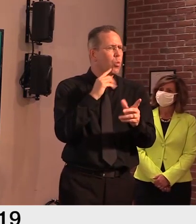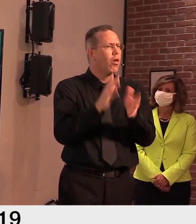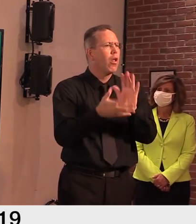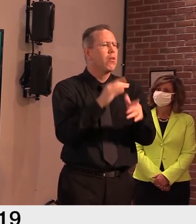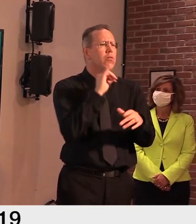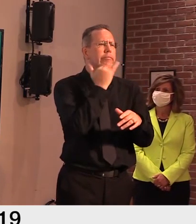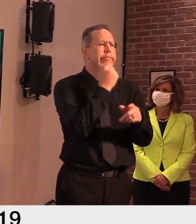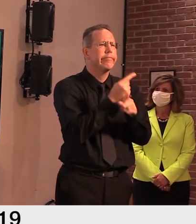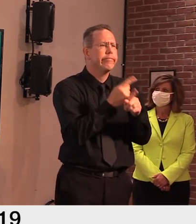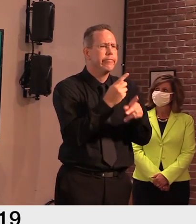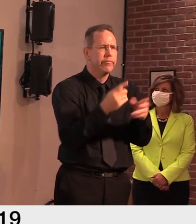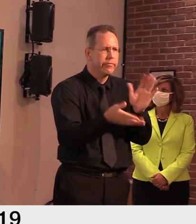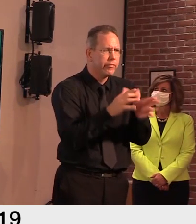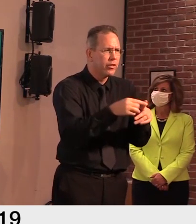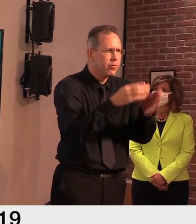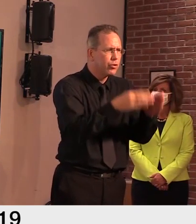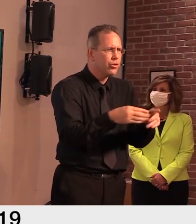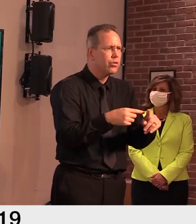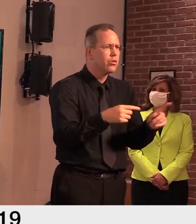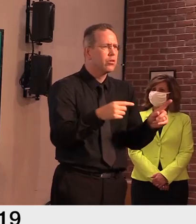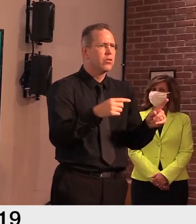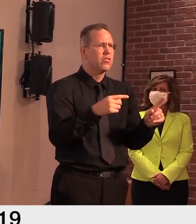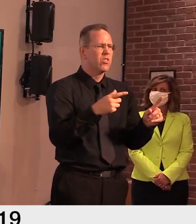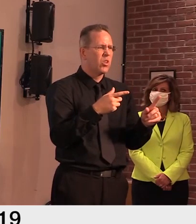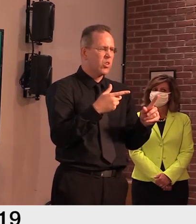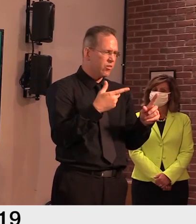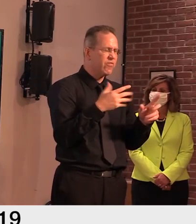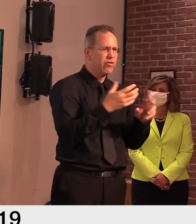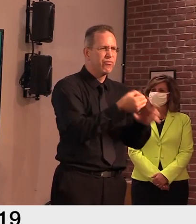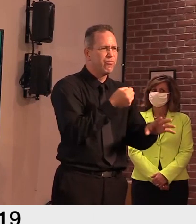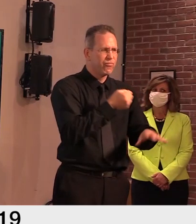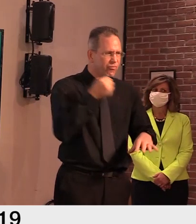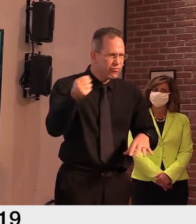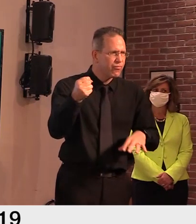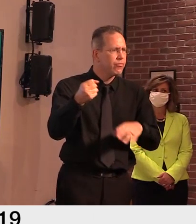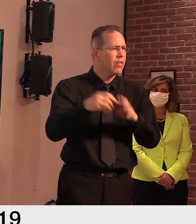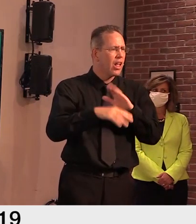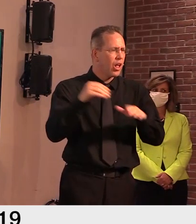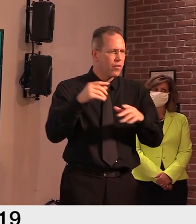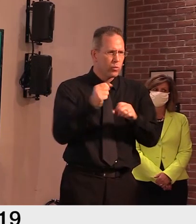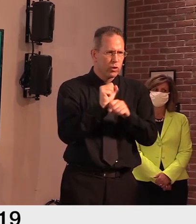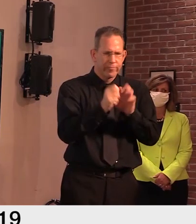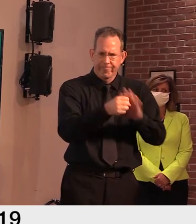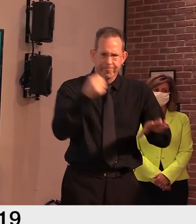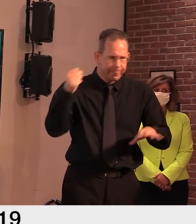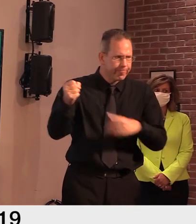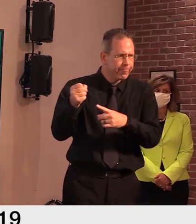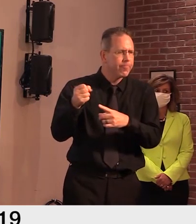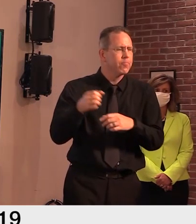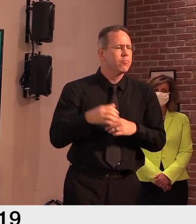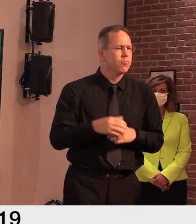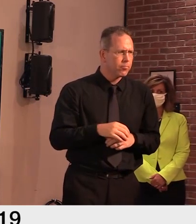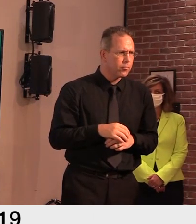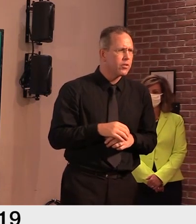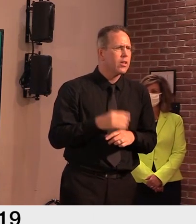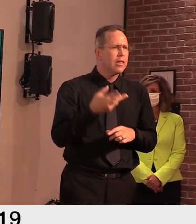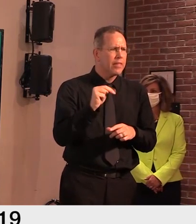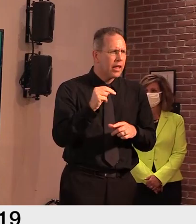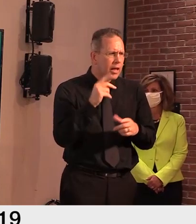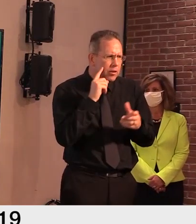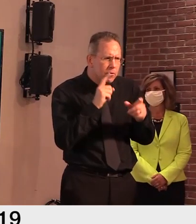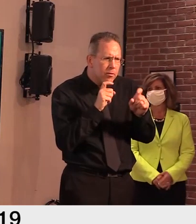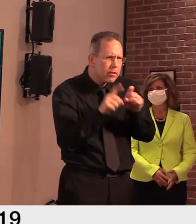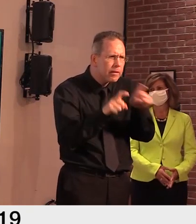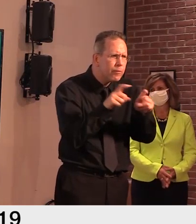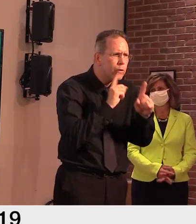it to the department that day. Within 3 hours of staff reporting, the department placed this